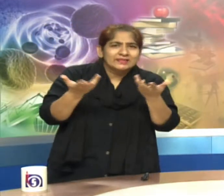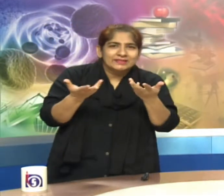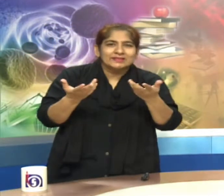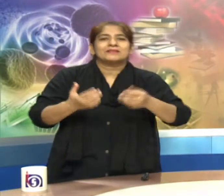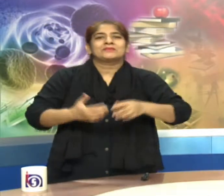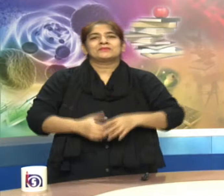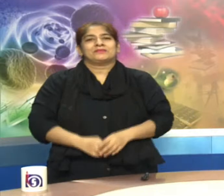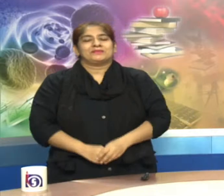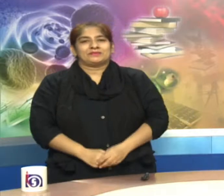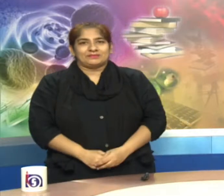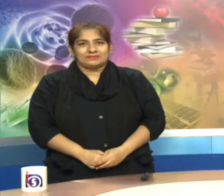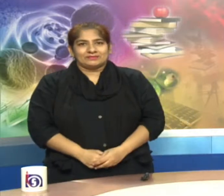And what is the meaning?